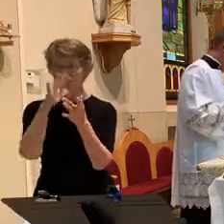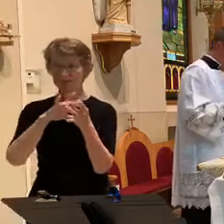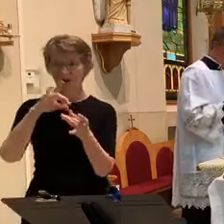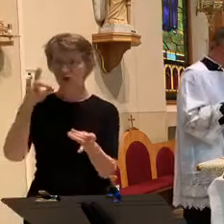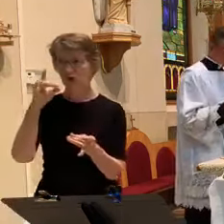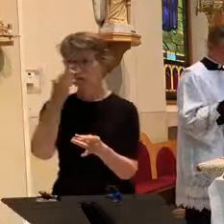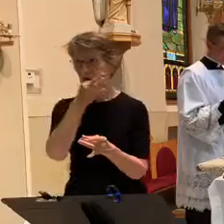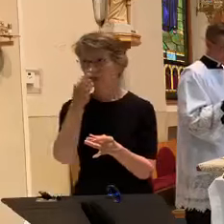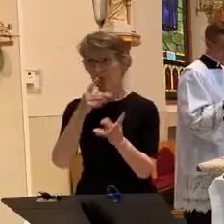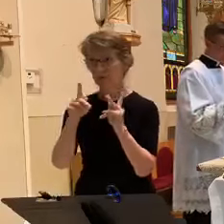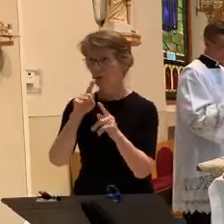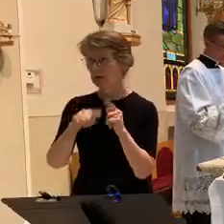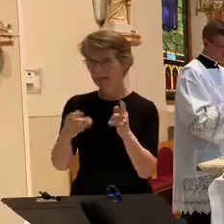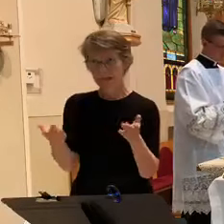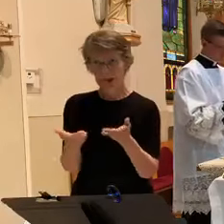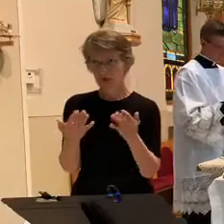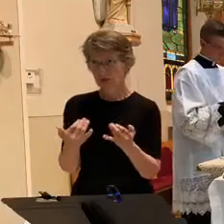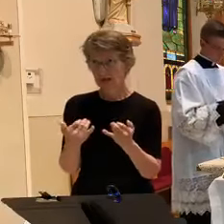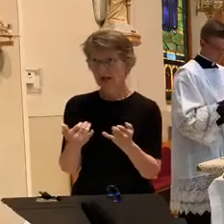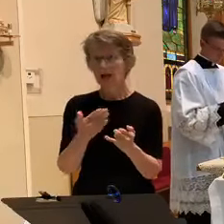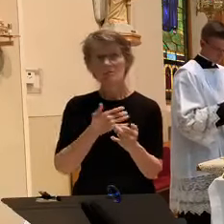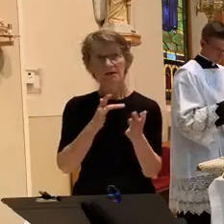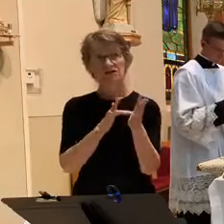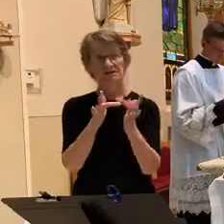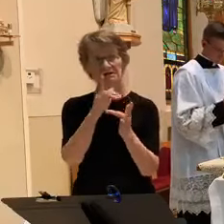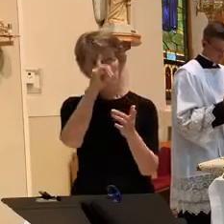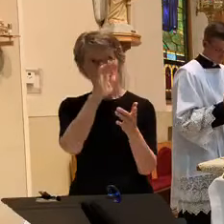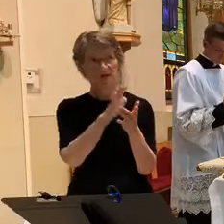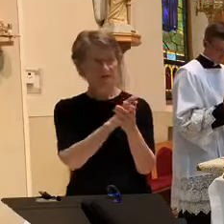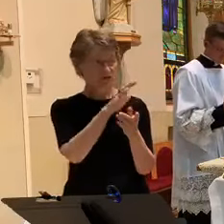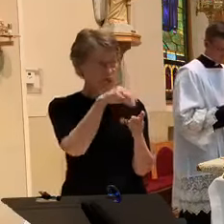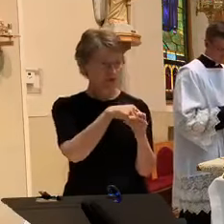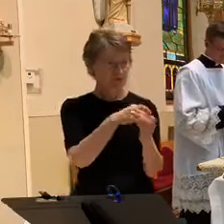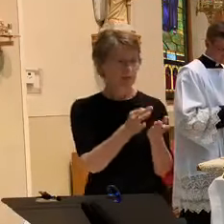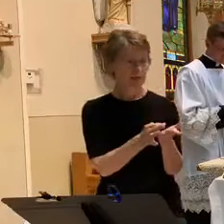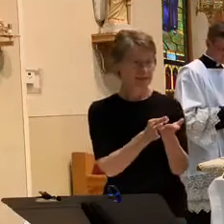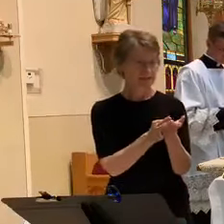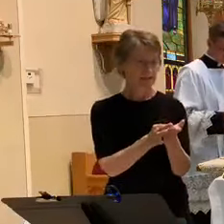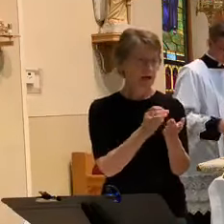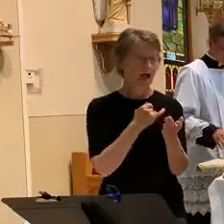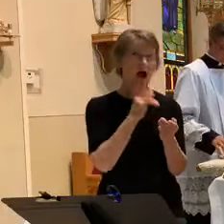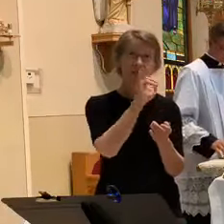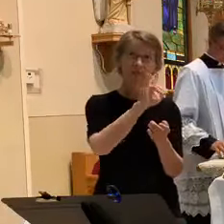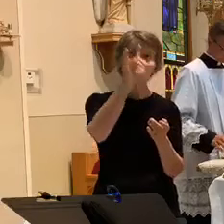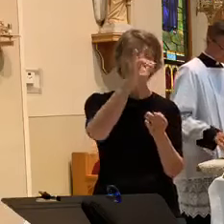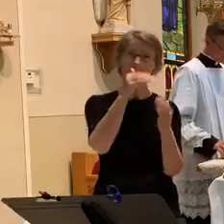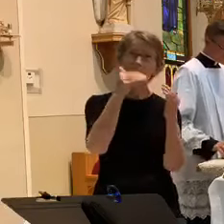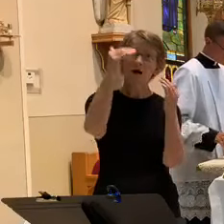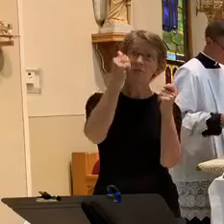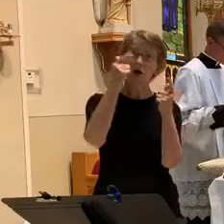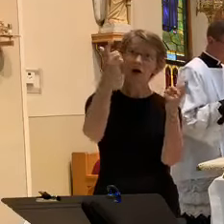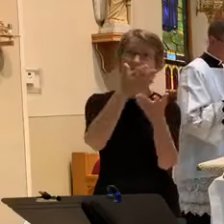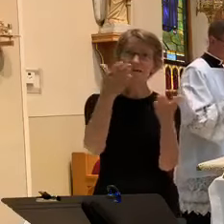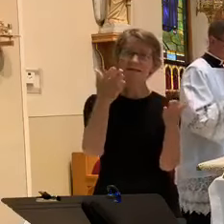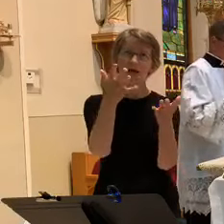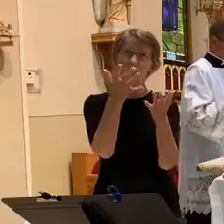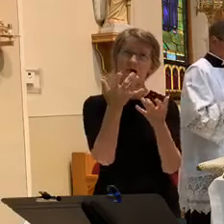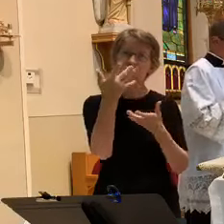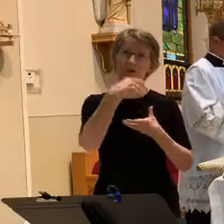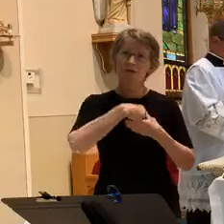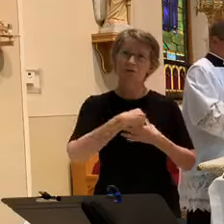My Jesus, I believe that you are in the Blessed Sacrament. I love you above all things, and I long for you in